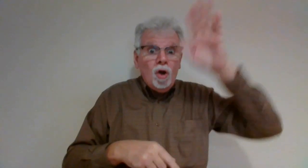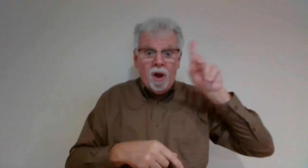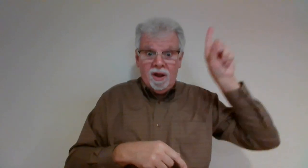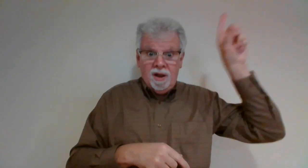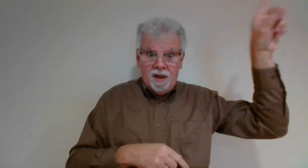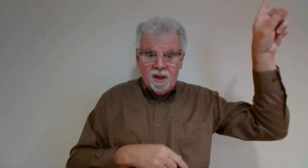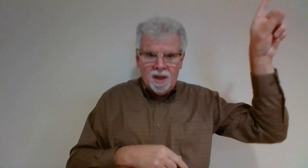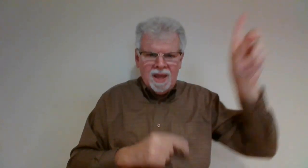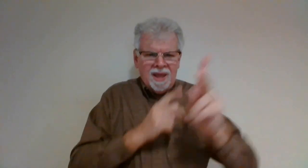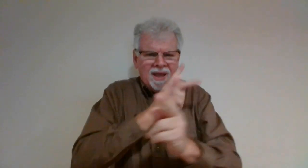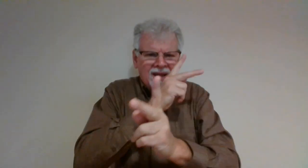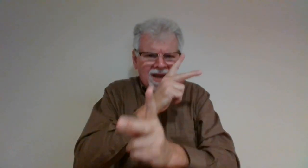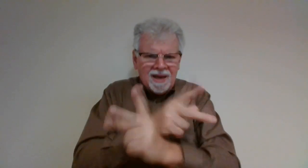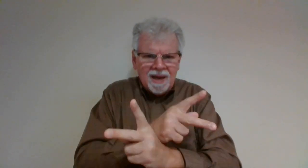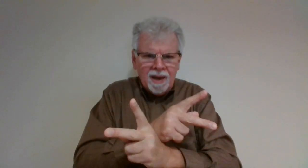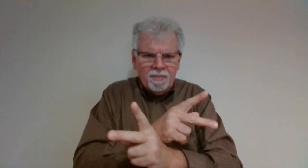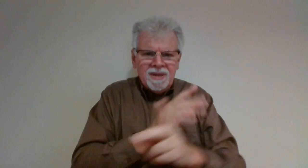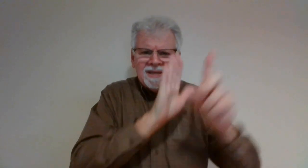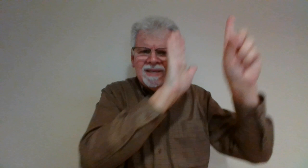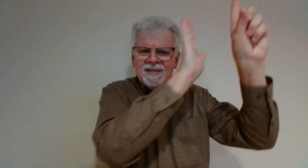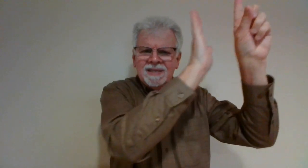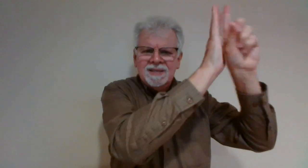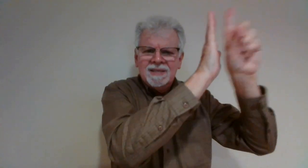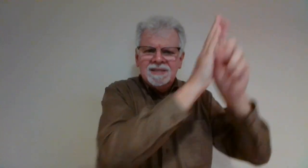Kept secret for long ages.